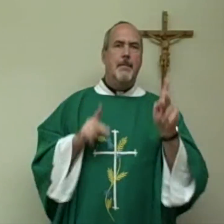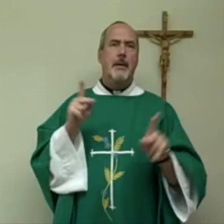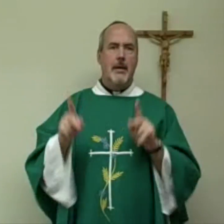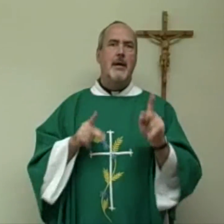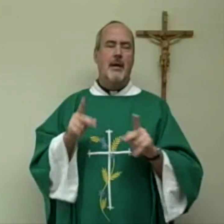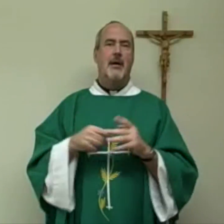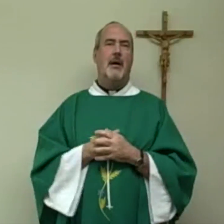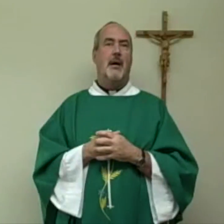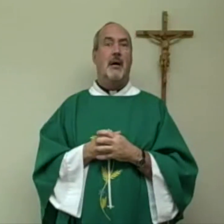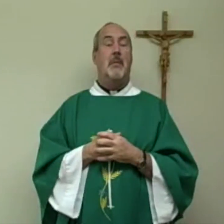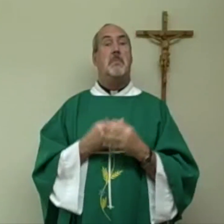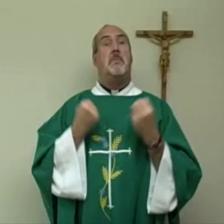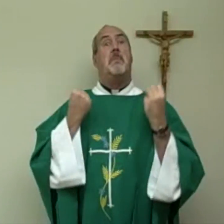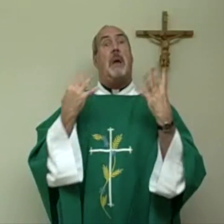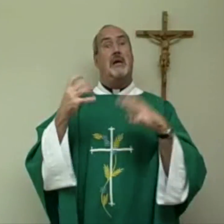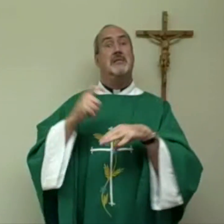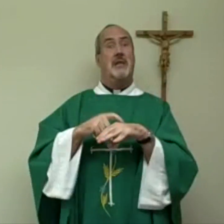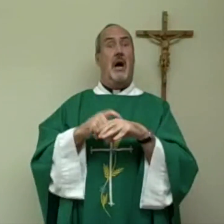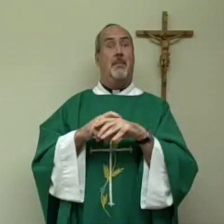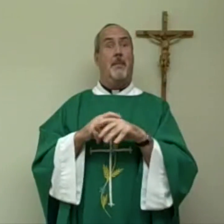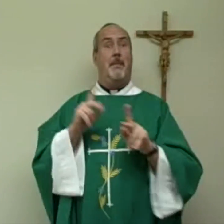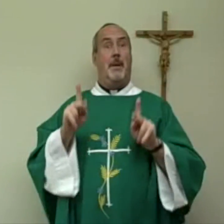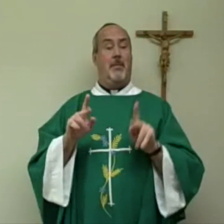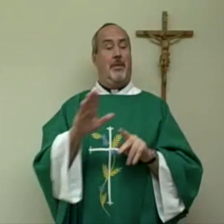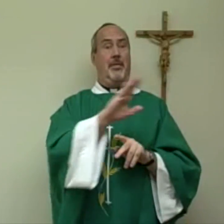And this scenario applies to us in modern times.